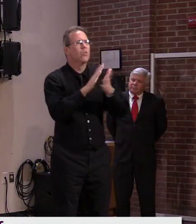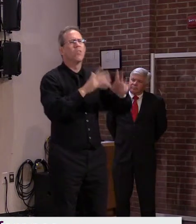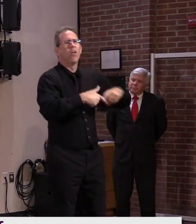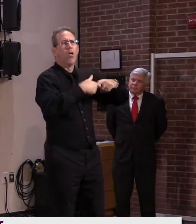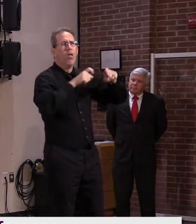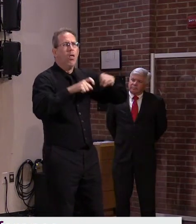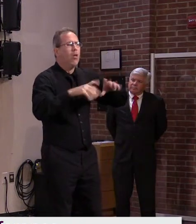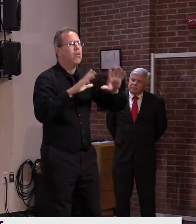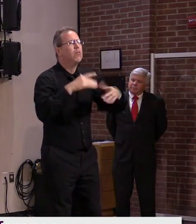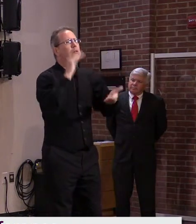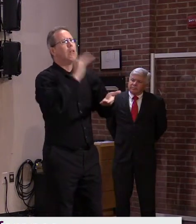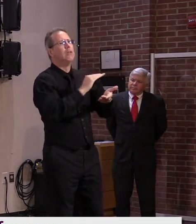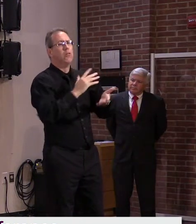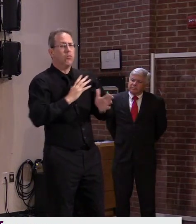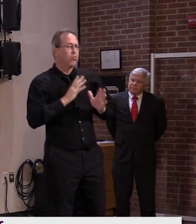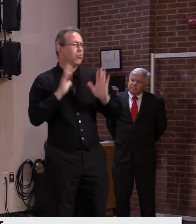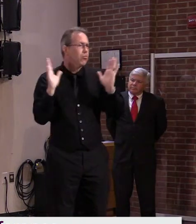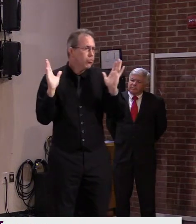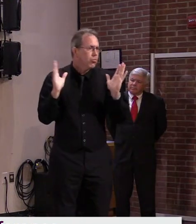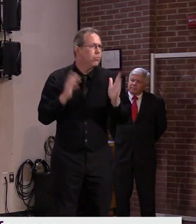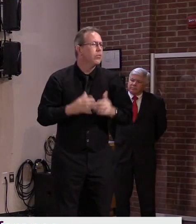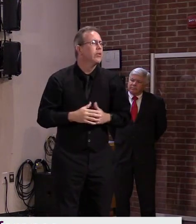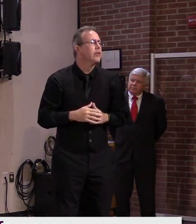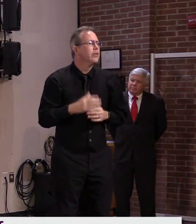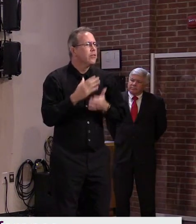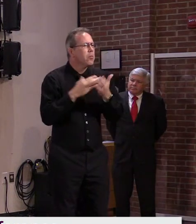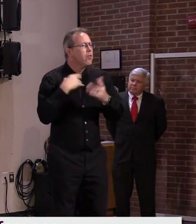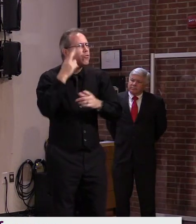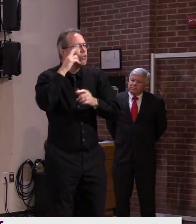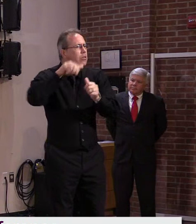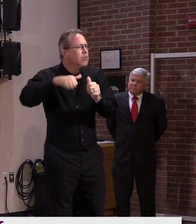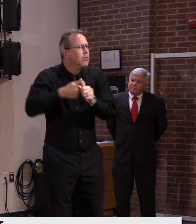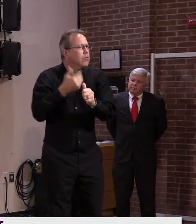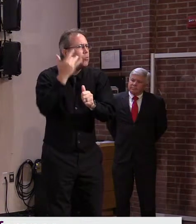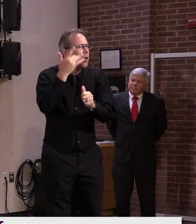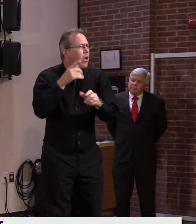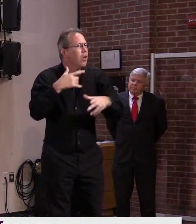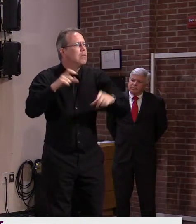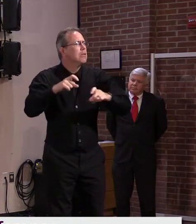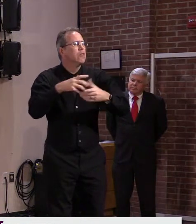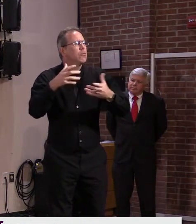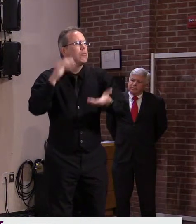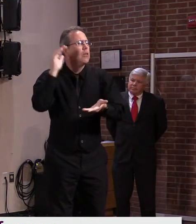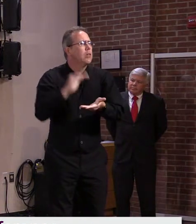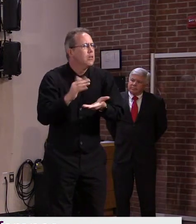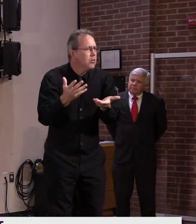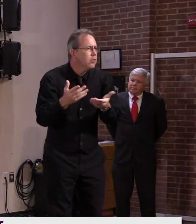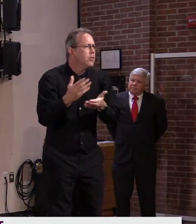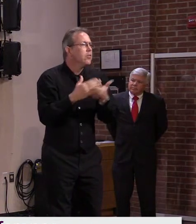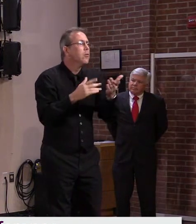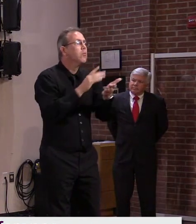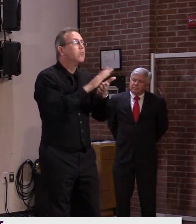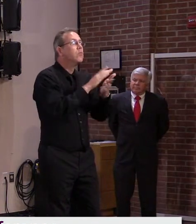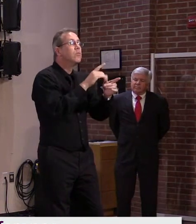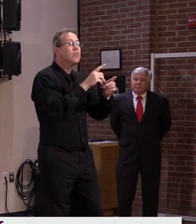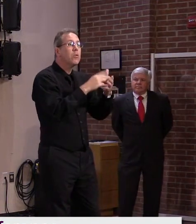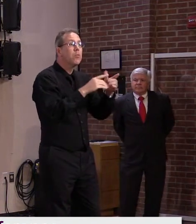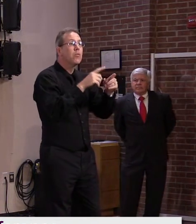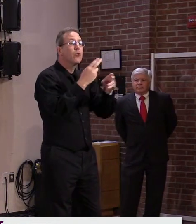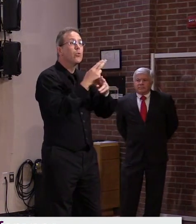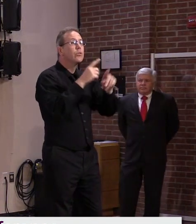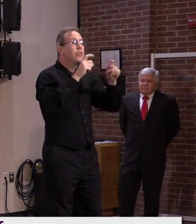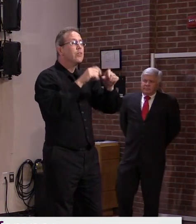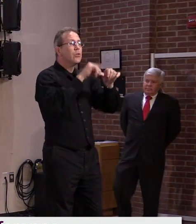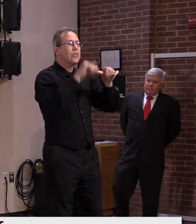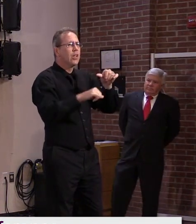think, honestly, I think the issue of the test to stay will be a game changer in terms of enabling more students to be in